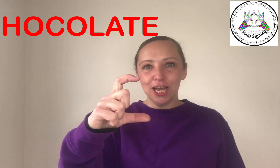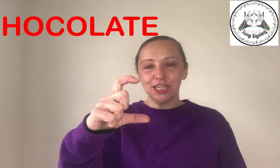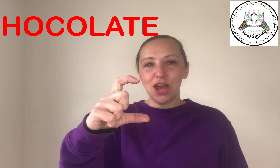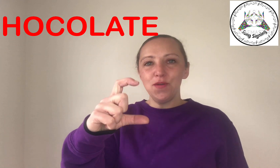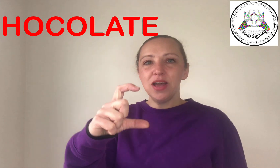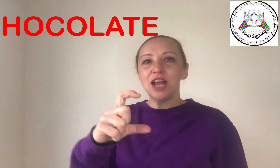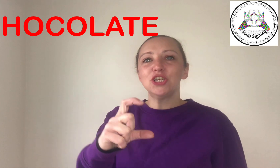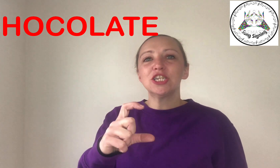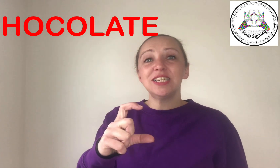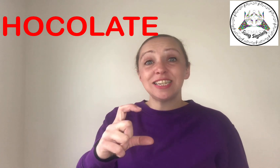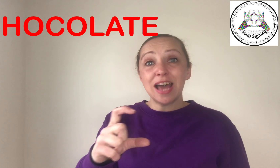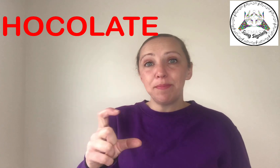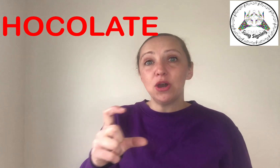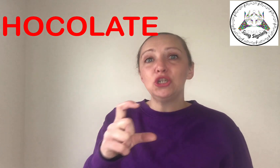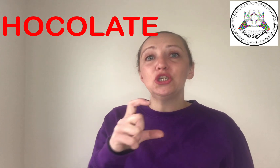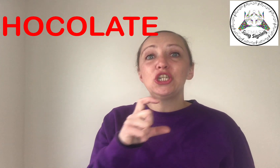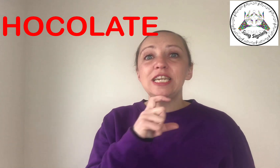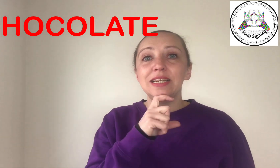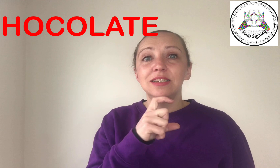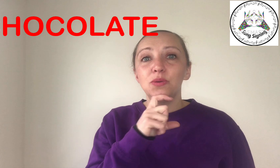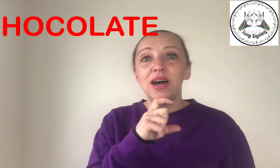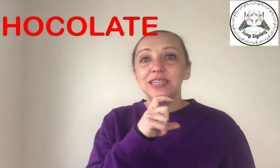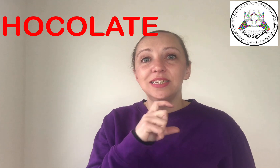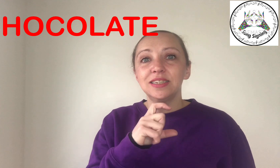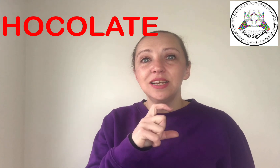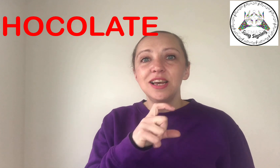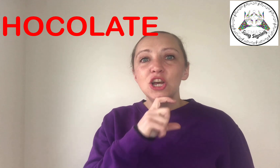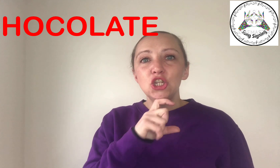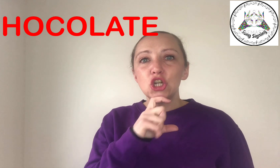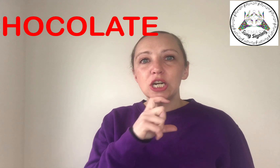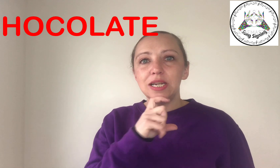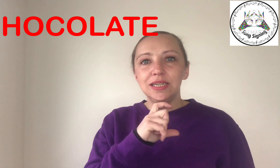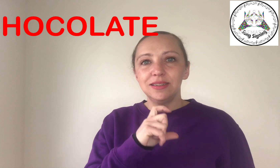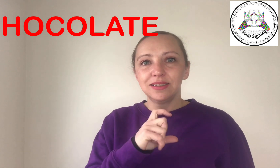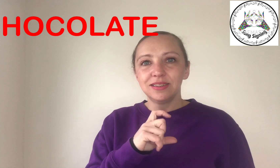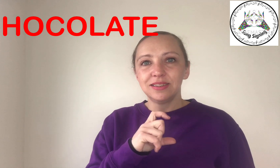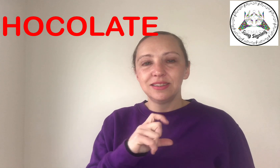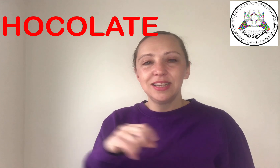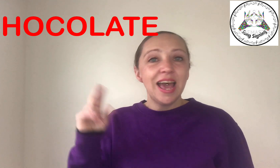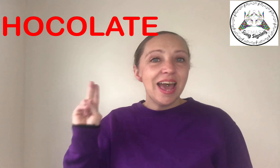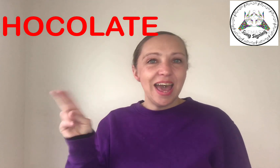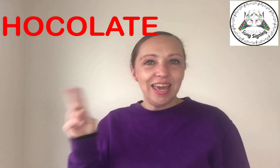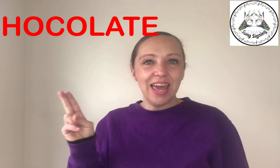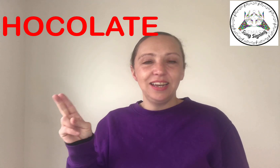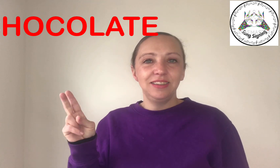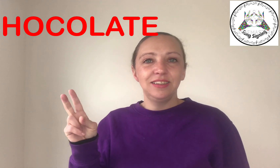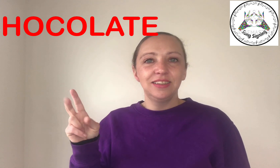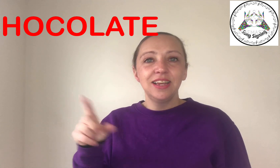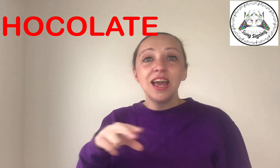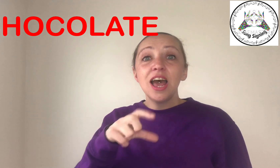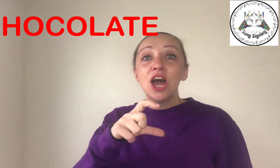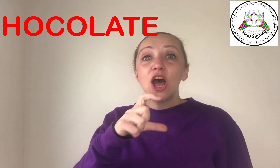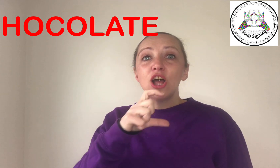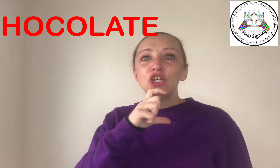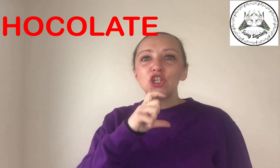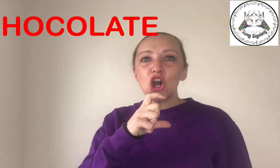so, and you're just gonna tap it on your chin twice. Chocolate. Again,